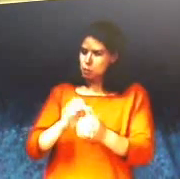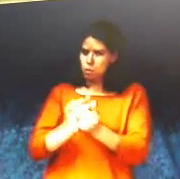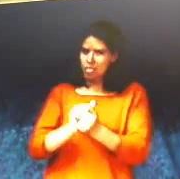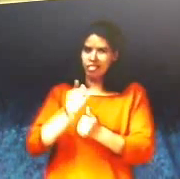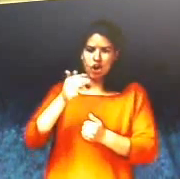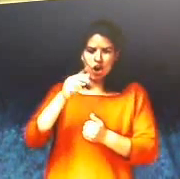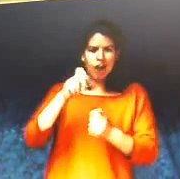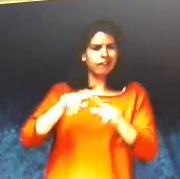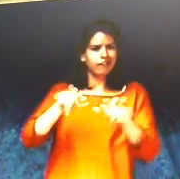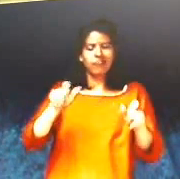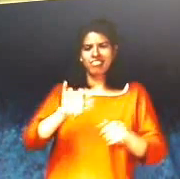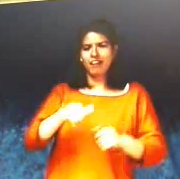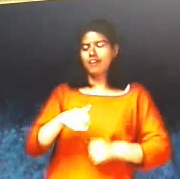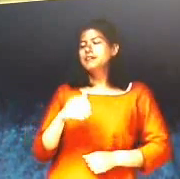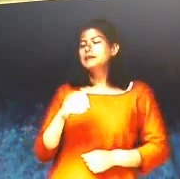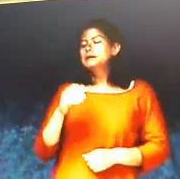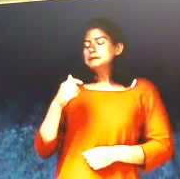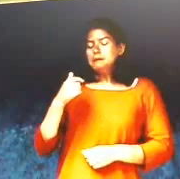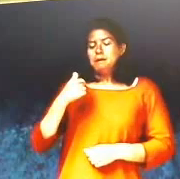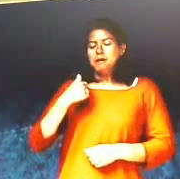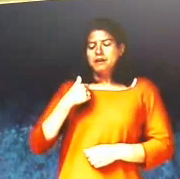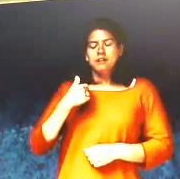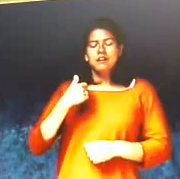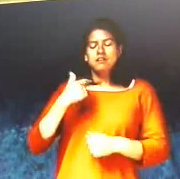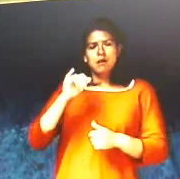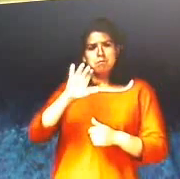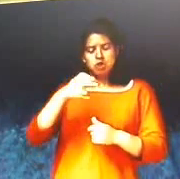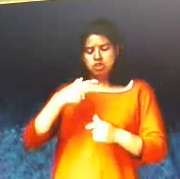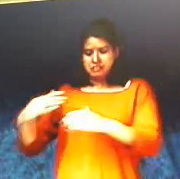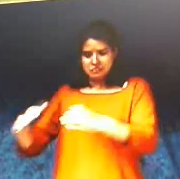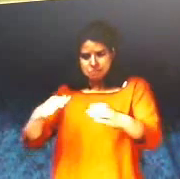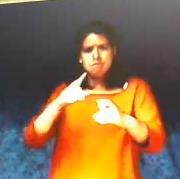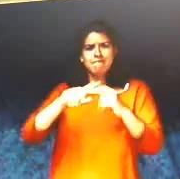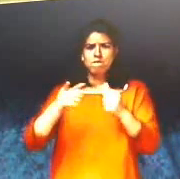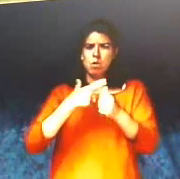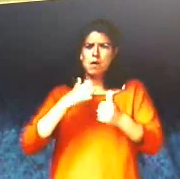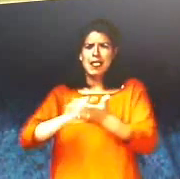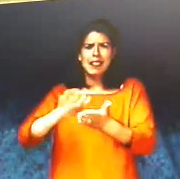And I needed some help with an explanation on how to really do this.